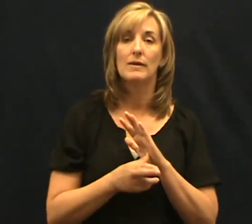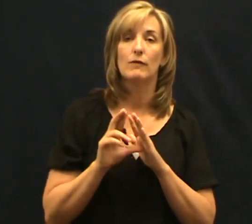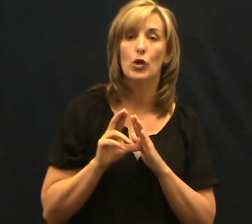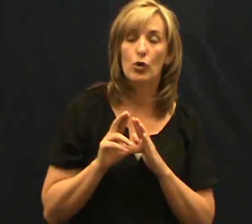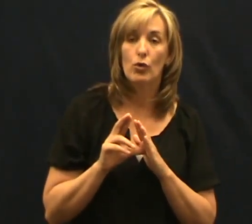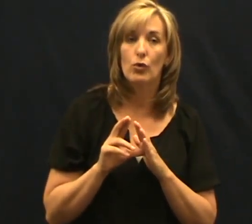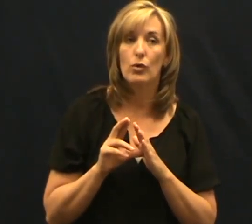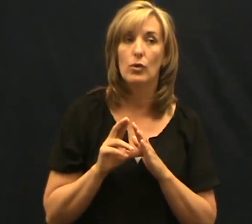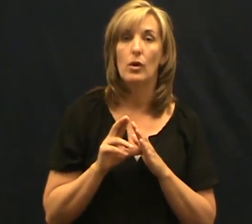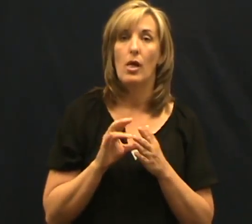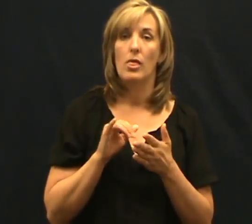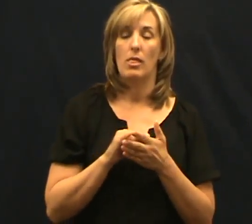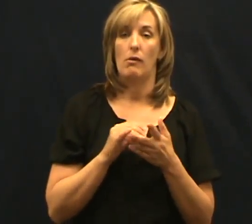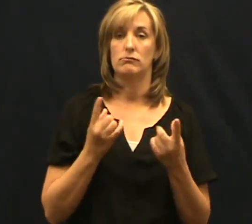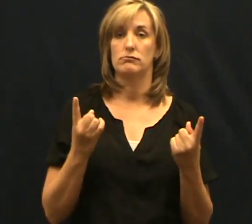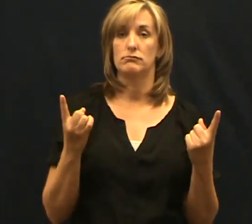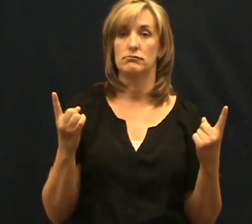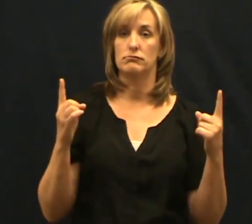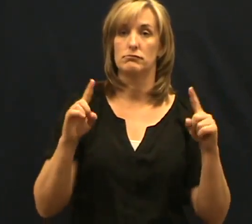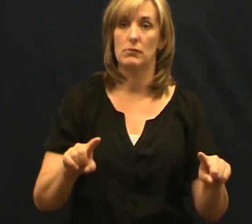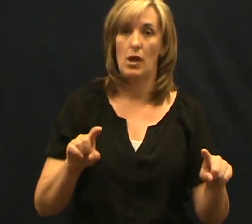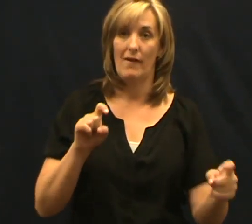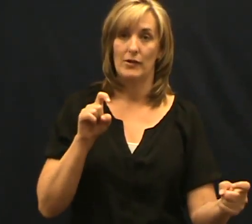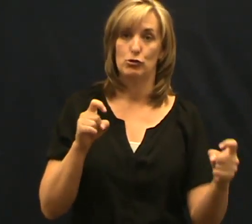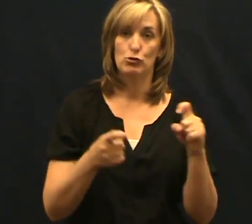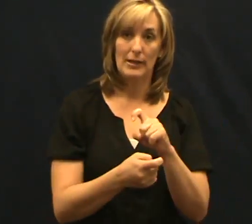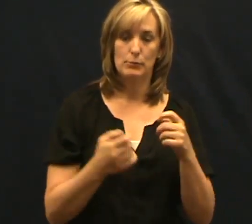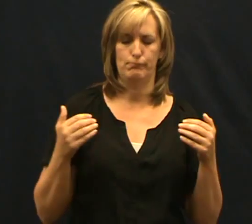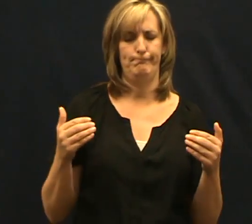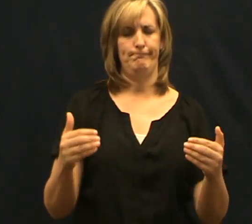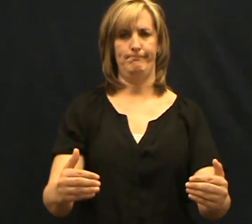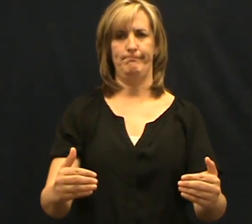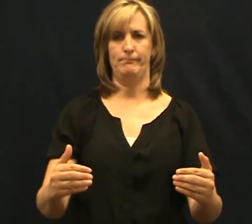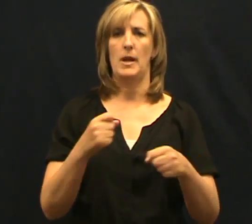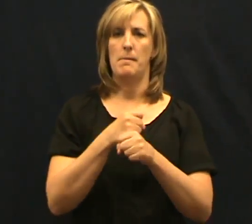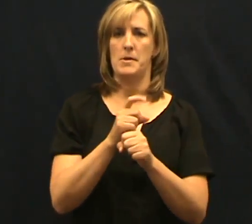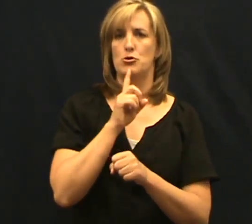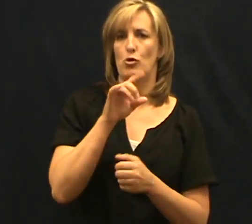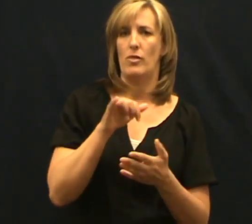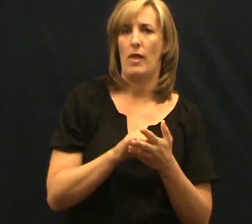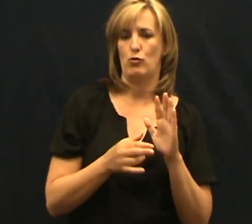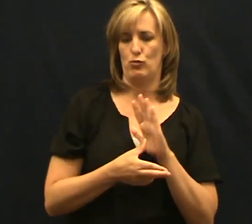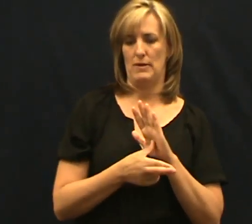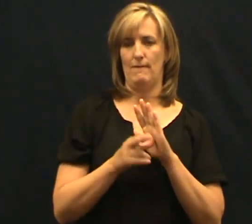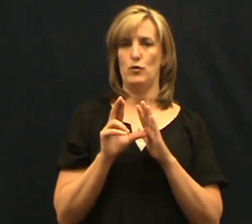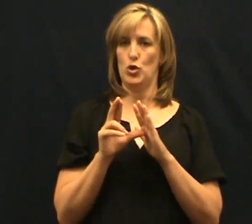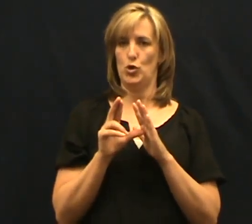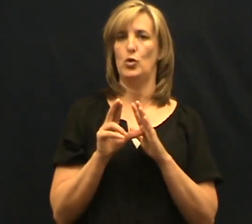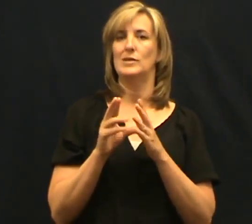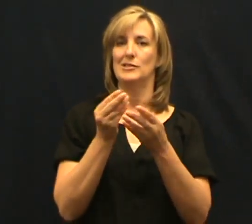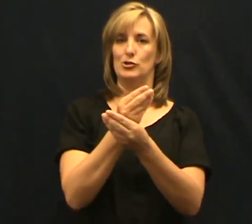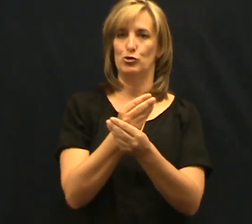the effects of adjustments, go ahead and do that, and then make sure that you review solved exercises